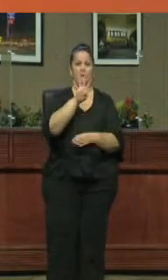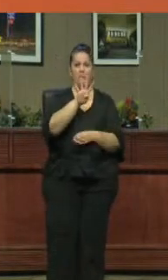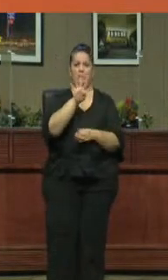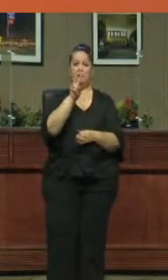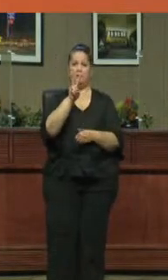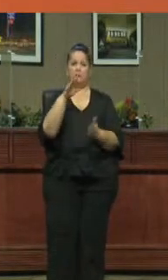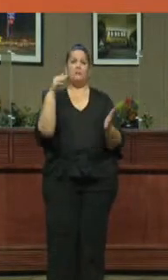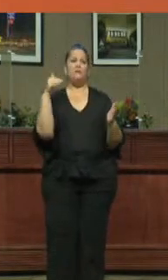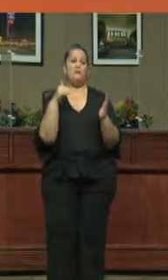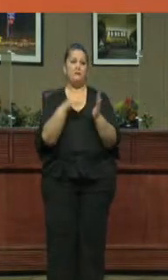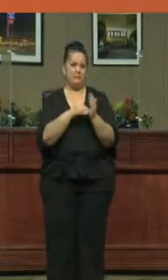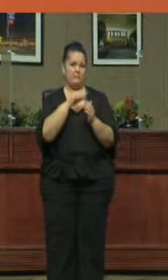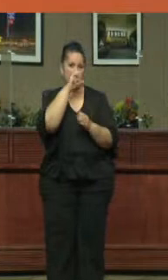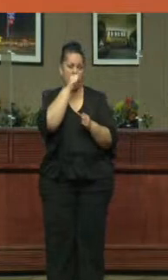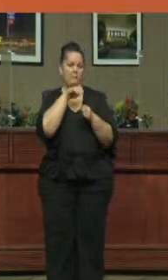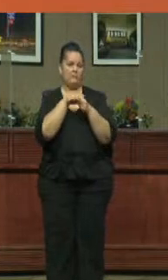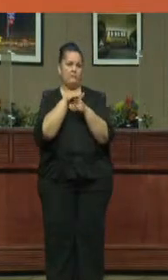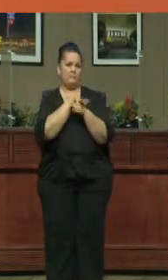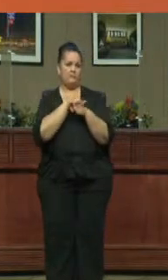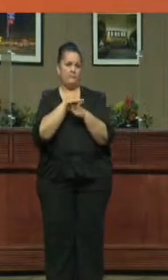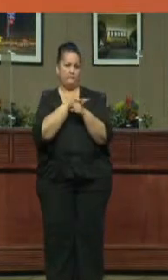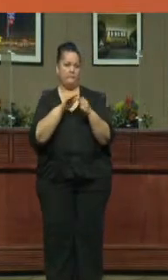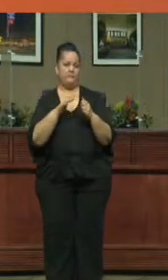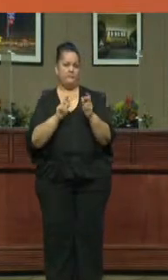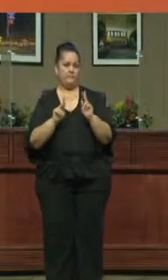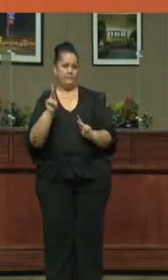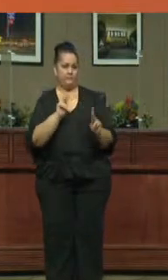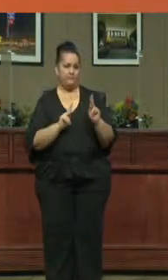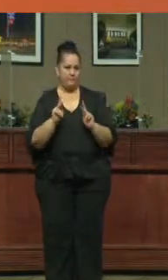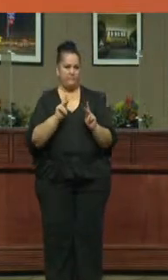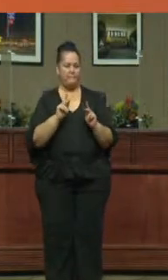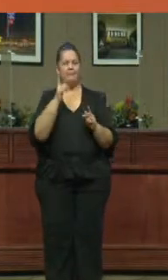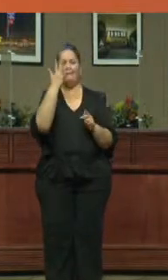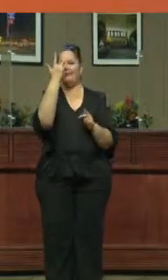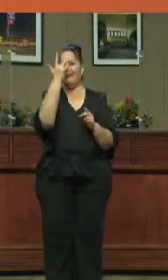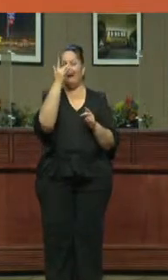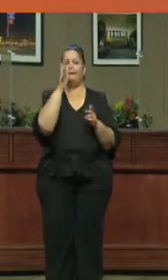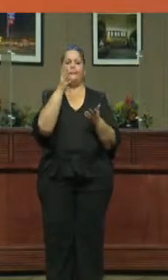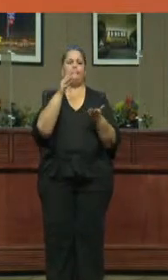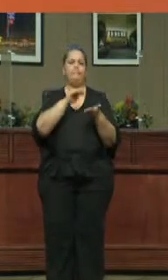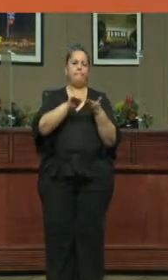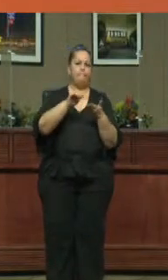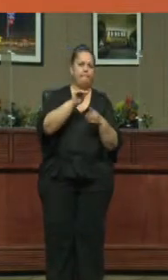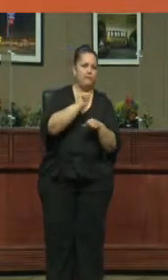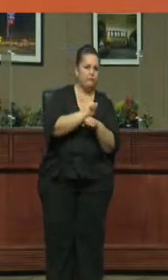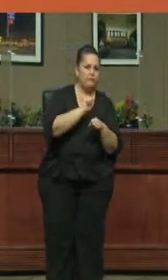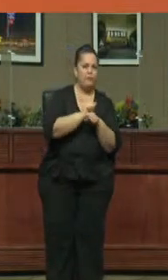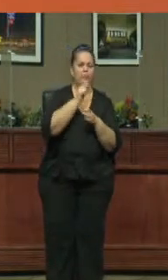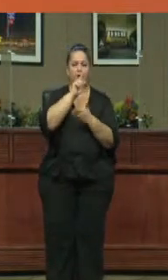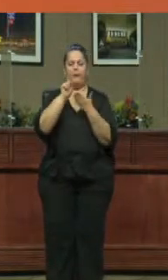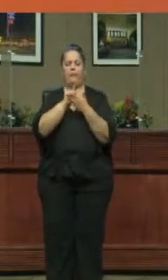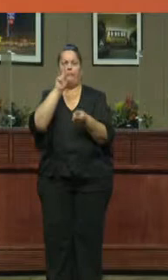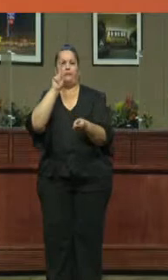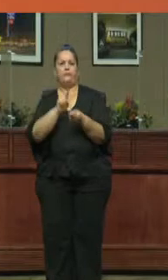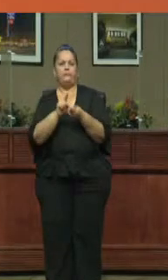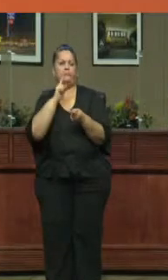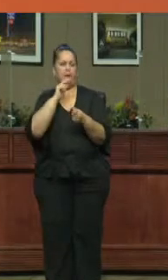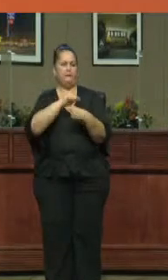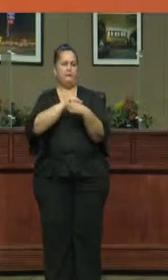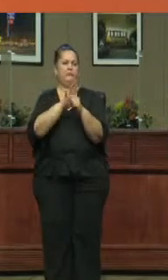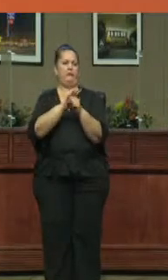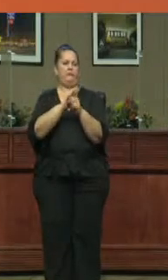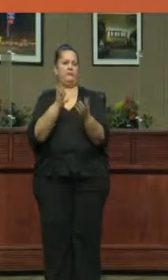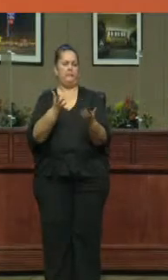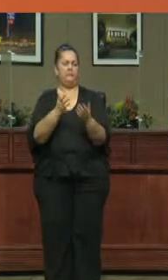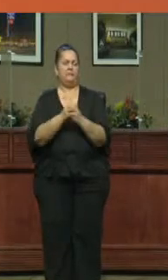42,000 Orange County residents whose income has been negatively impacted by the pandemic. Our team is